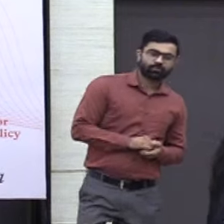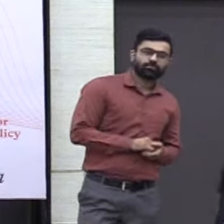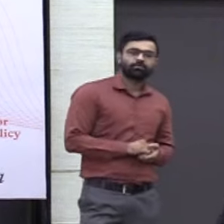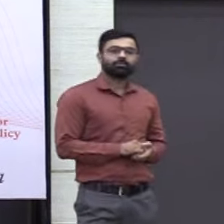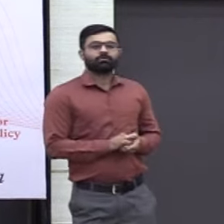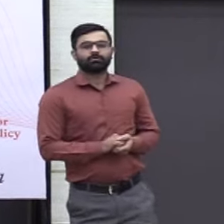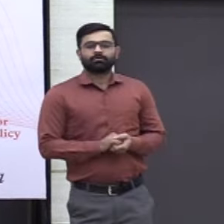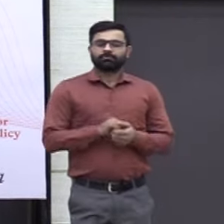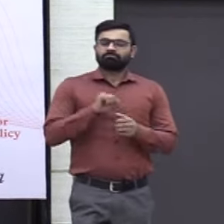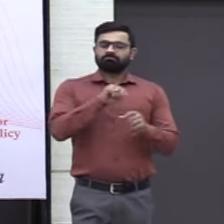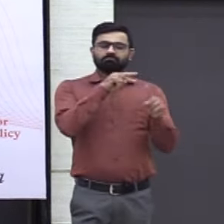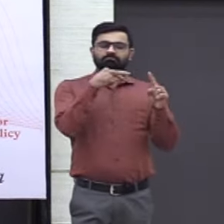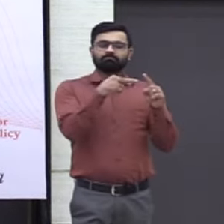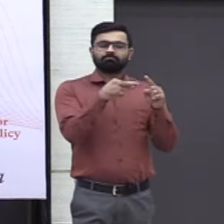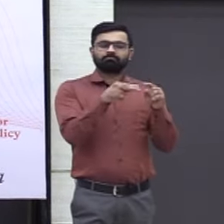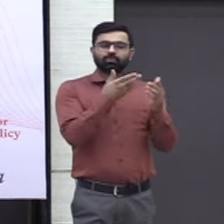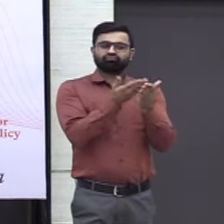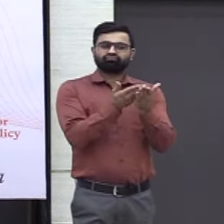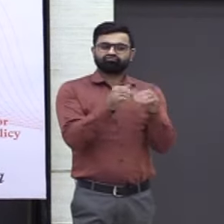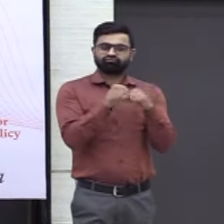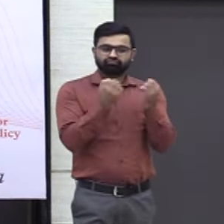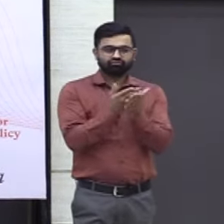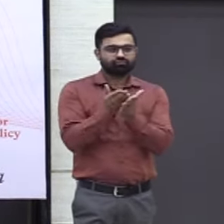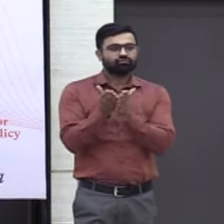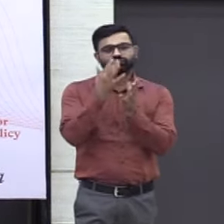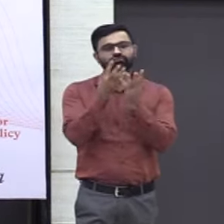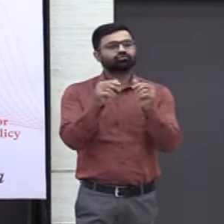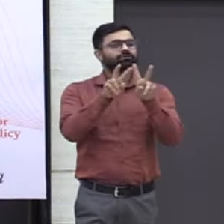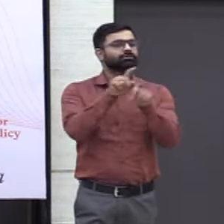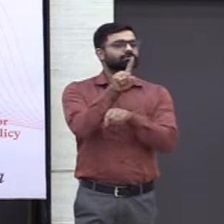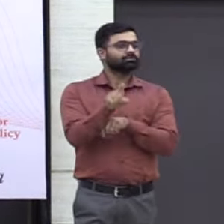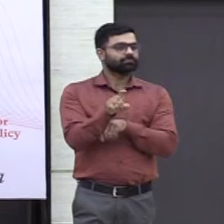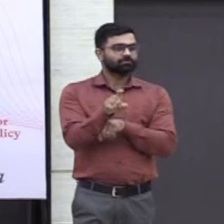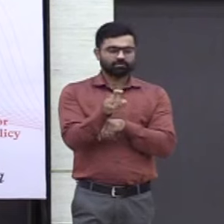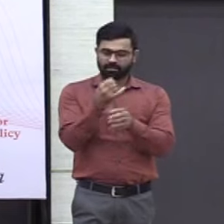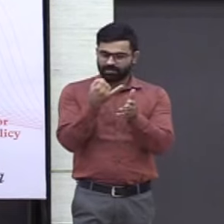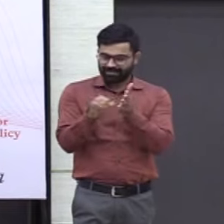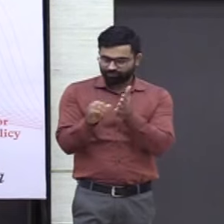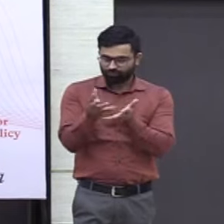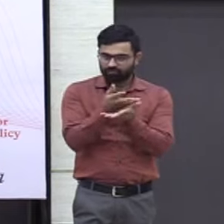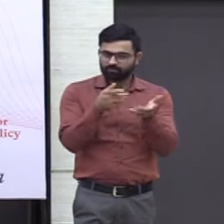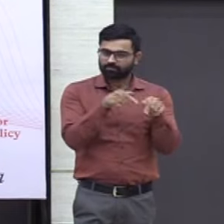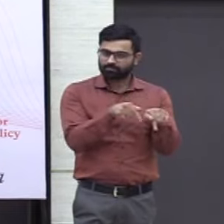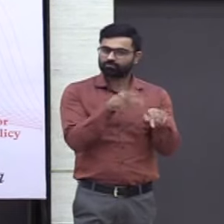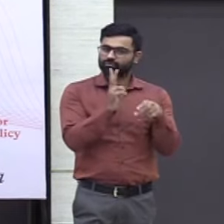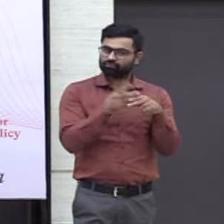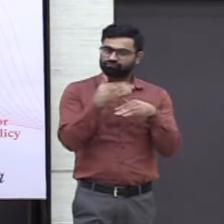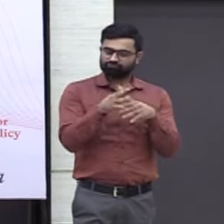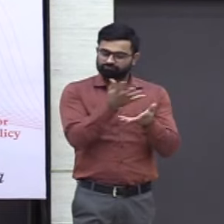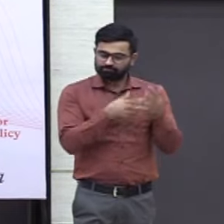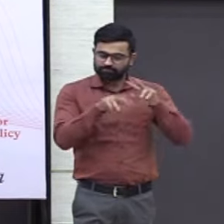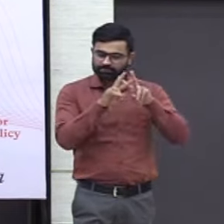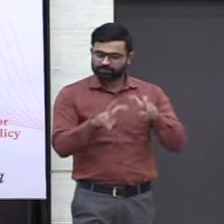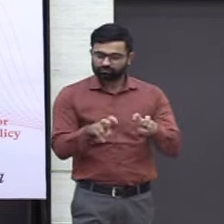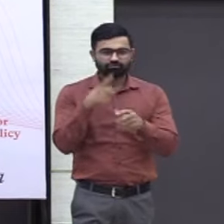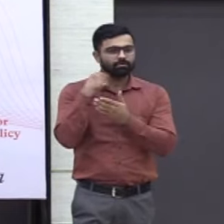view, is a potential pathway to a solution on this? Is it remove discretion? Is it try to canalize